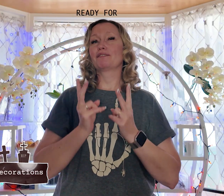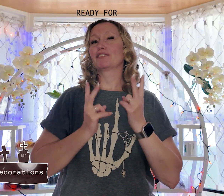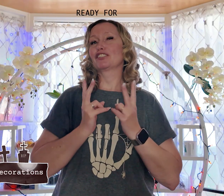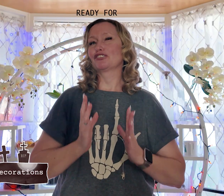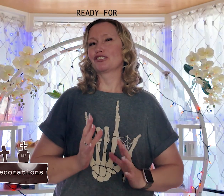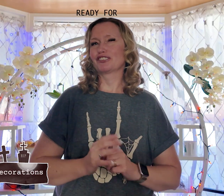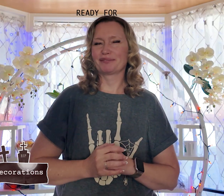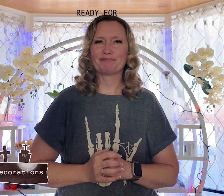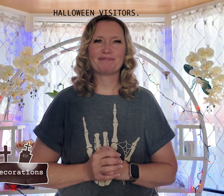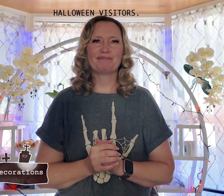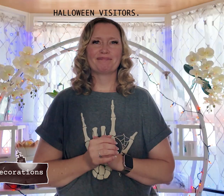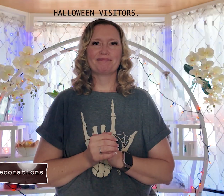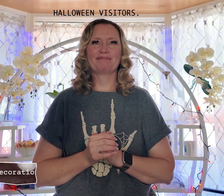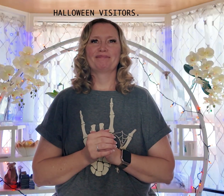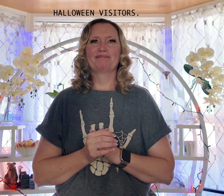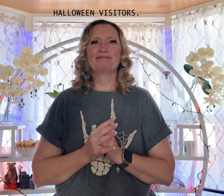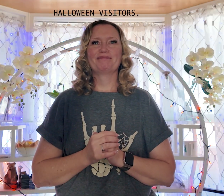for Halloween visitors.